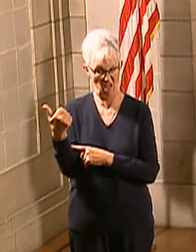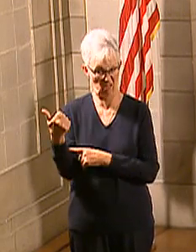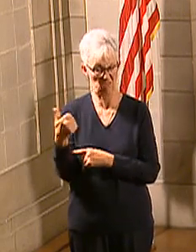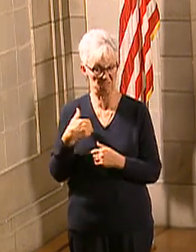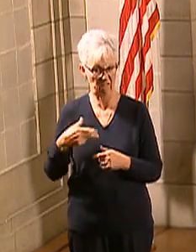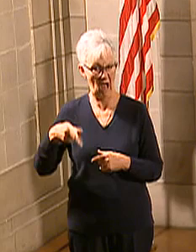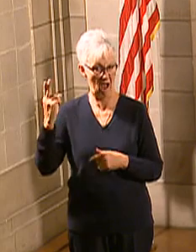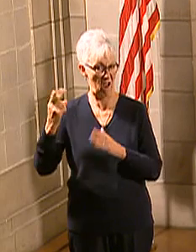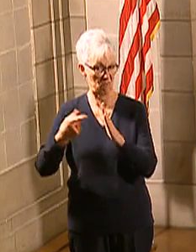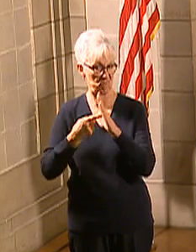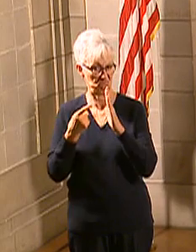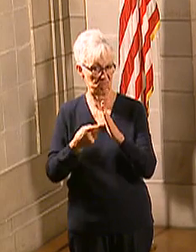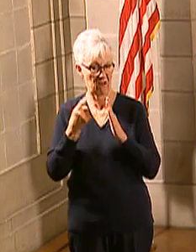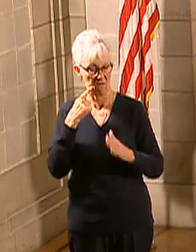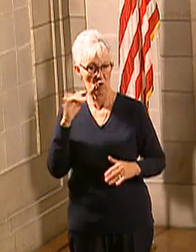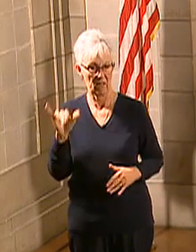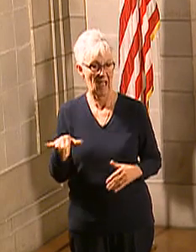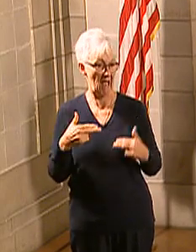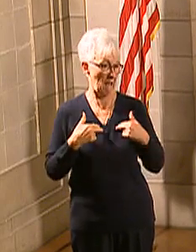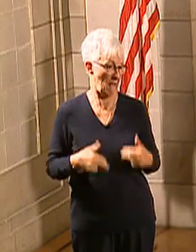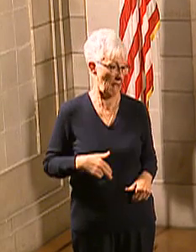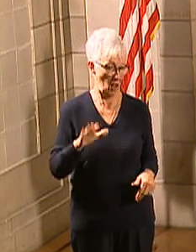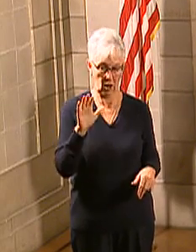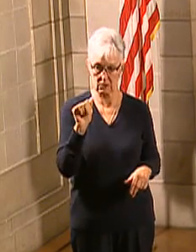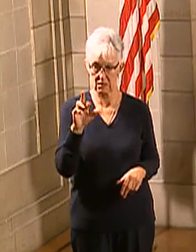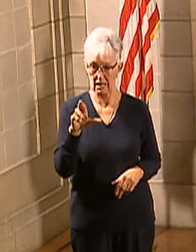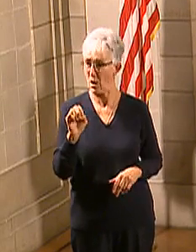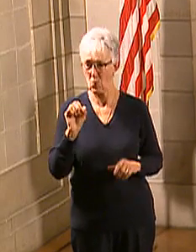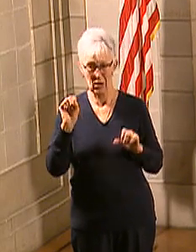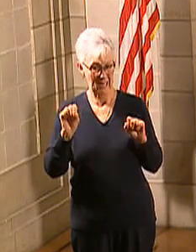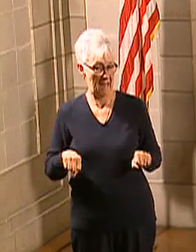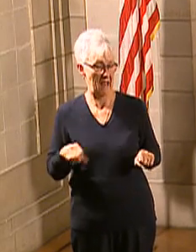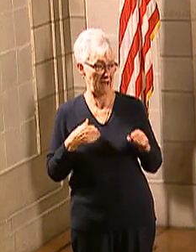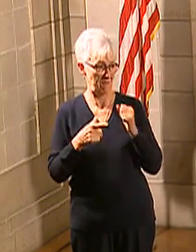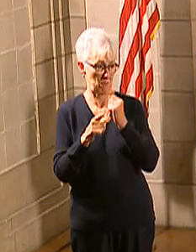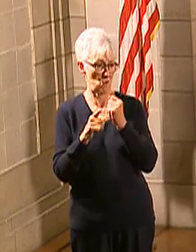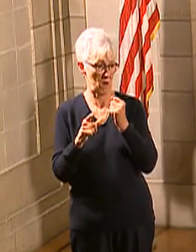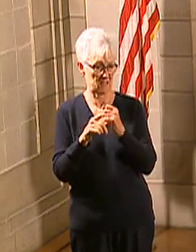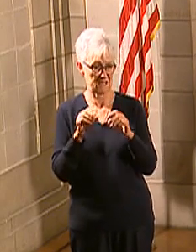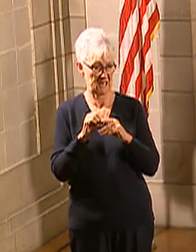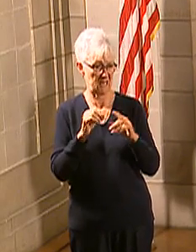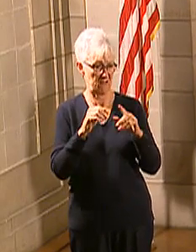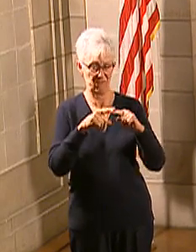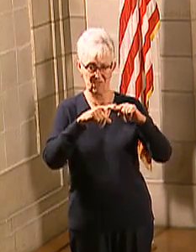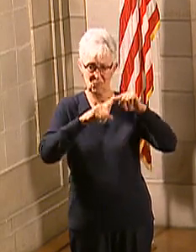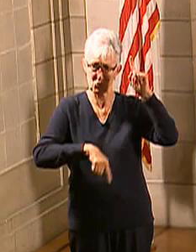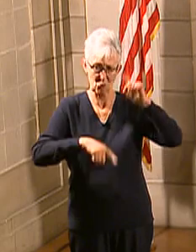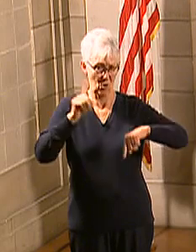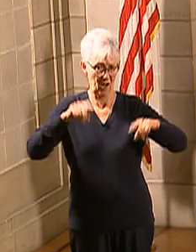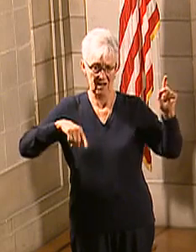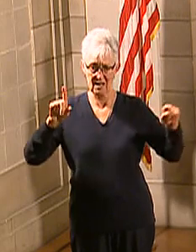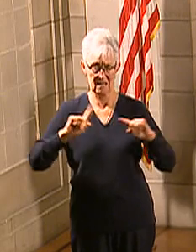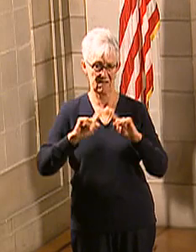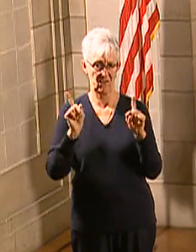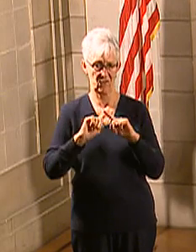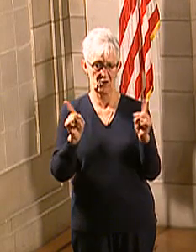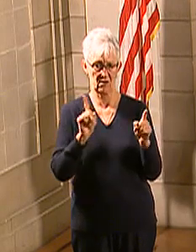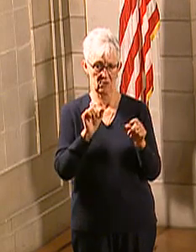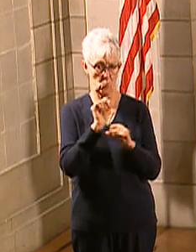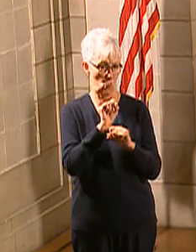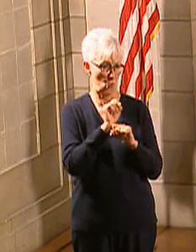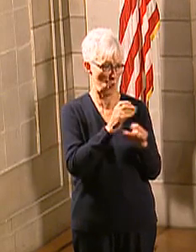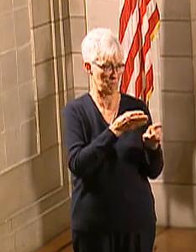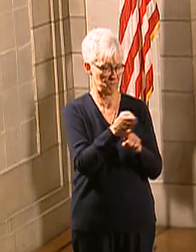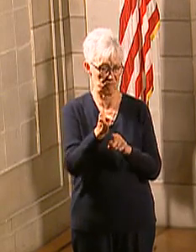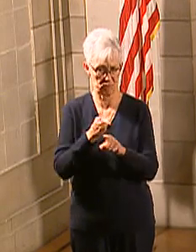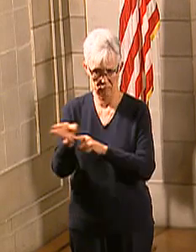So these really are available in a lot of different areas, and those are things we'll be exploring in the future as we continue to develop our programs and as businesses